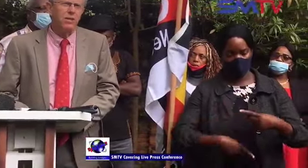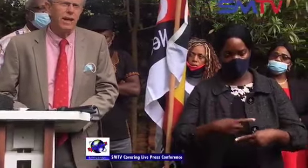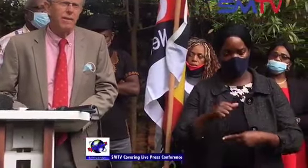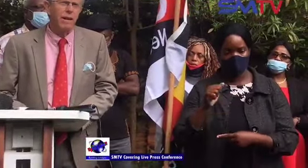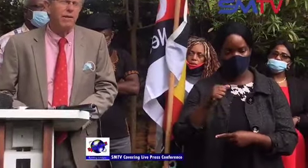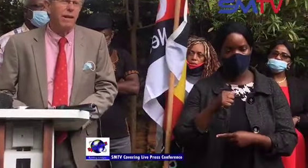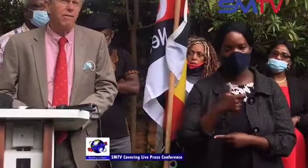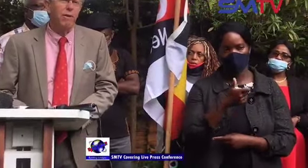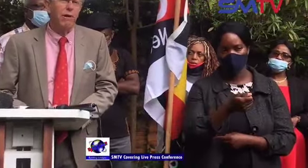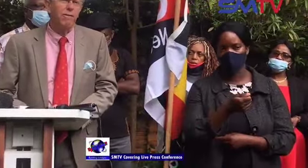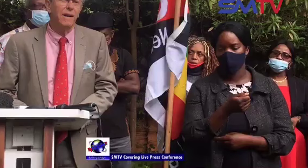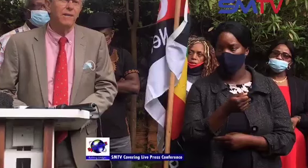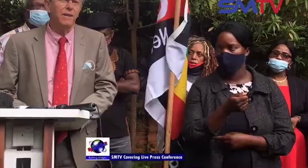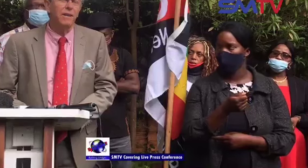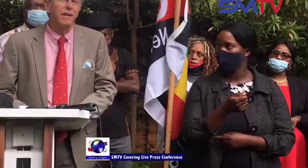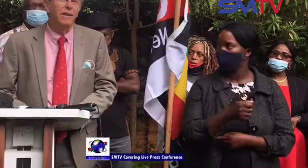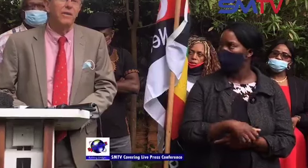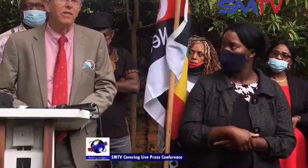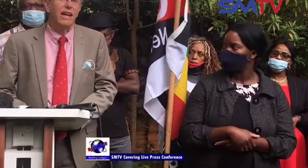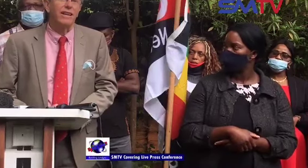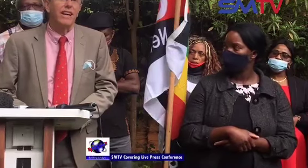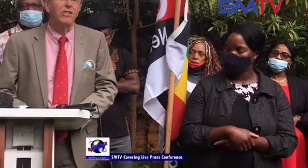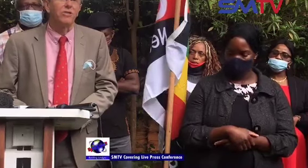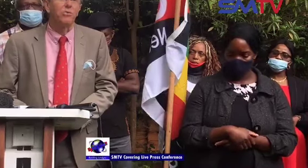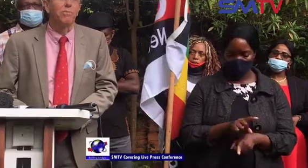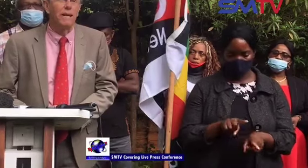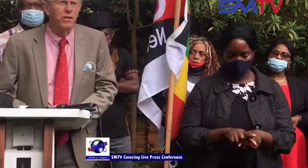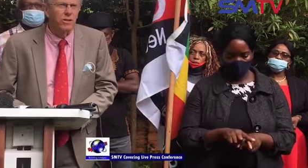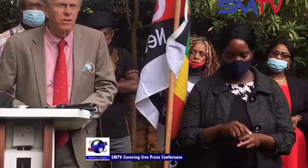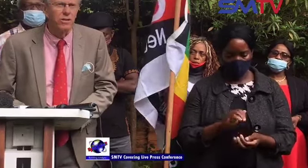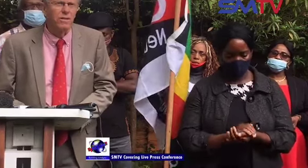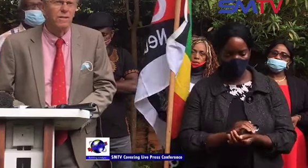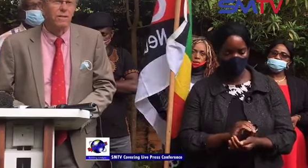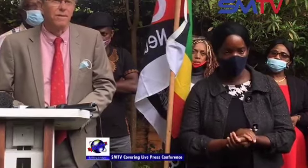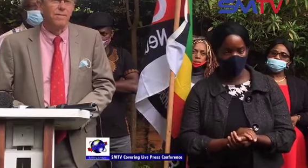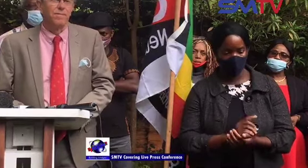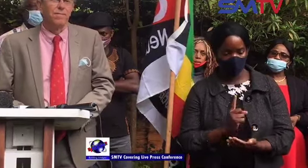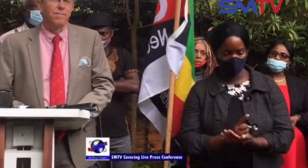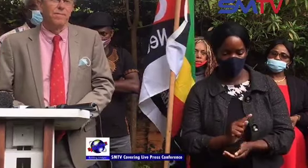funds that came out, and they found that those allegations were baseless.